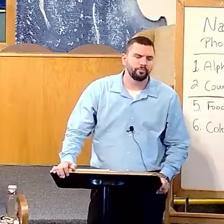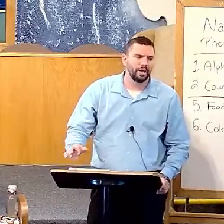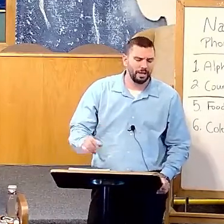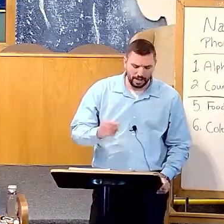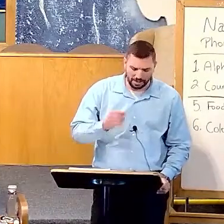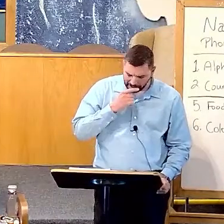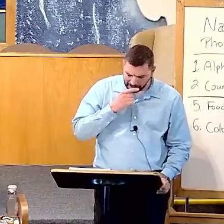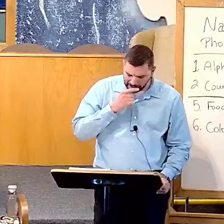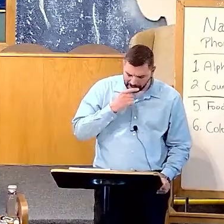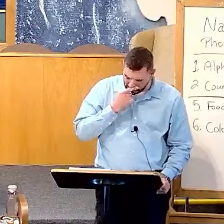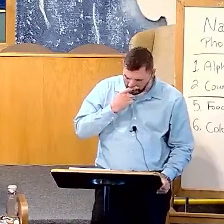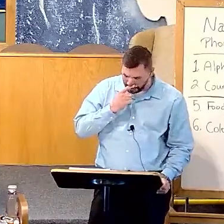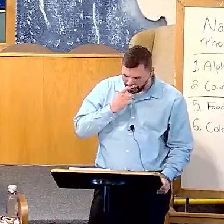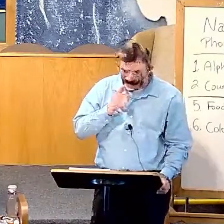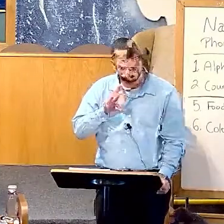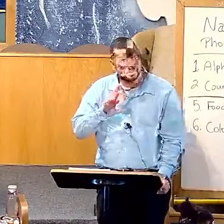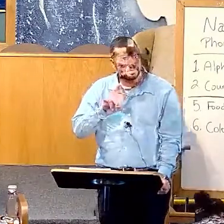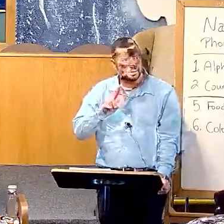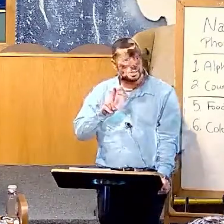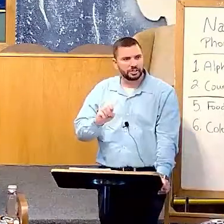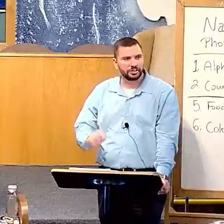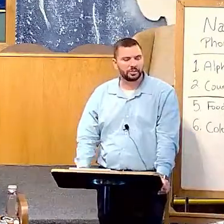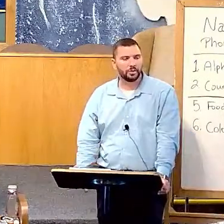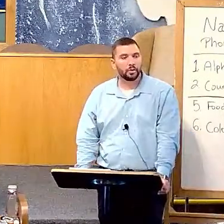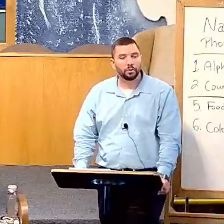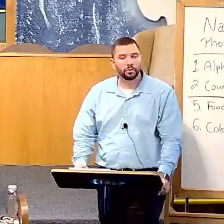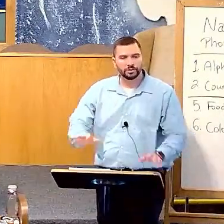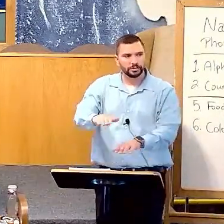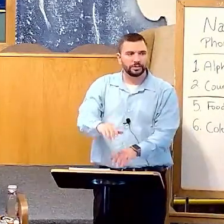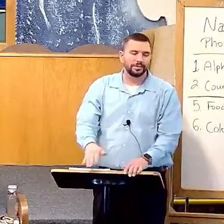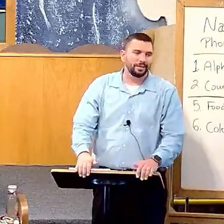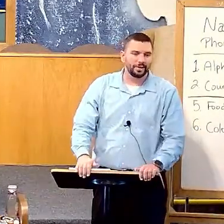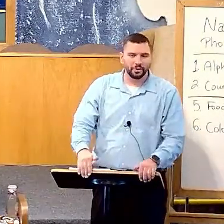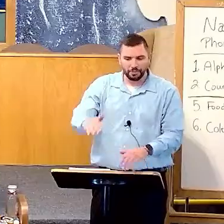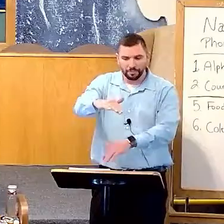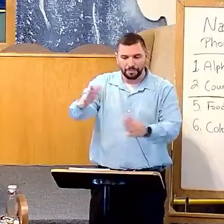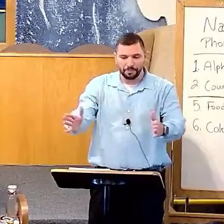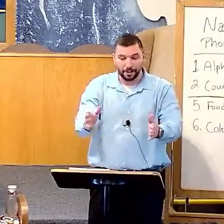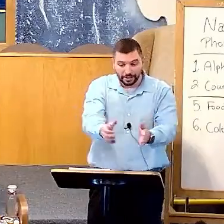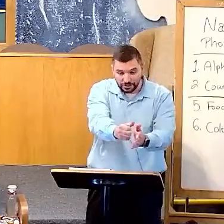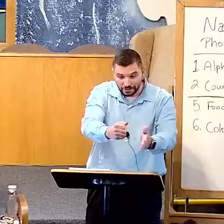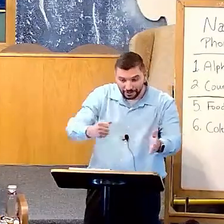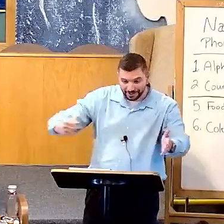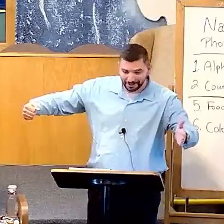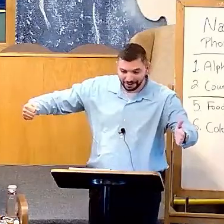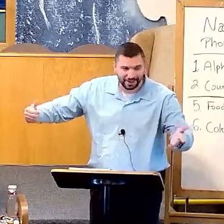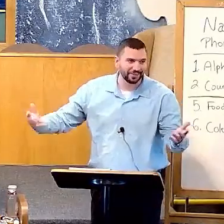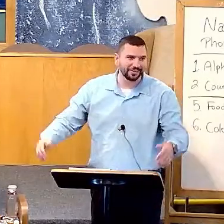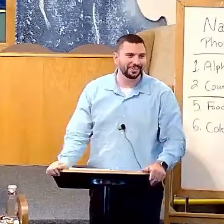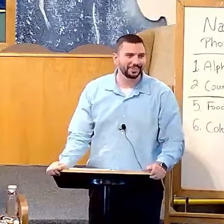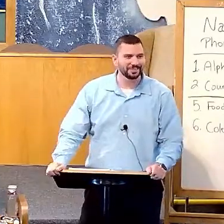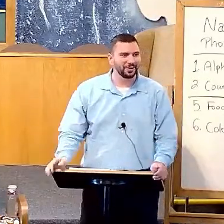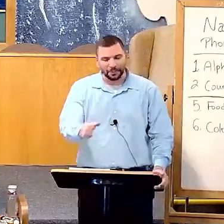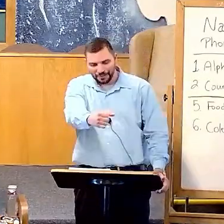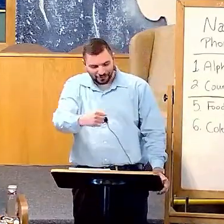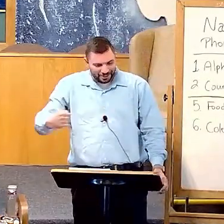I think so. Just fridge. Or, I don't know, box. I don't know. You just open a fridge and look in